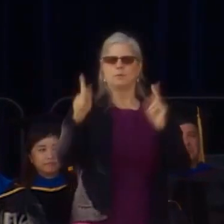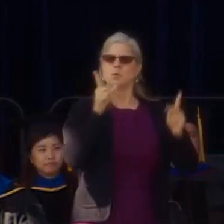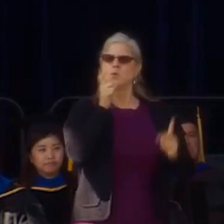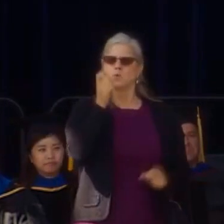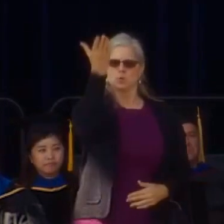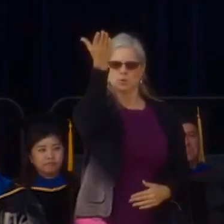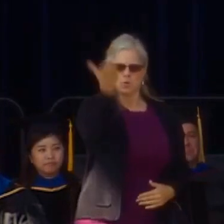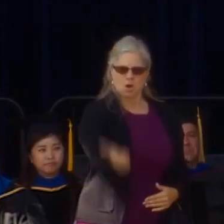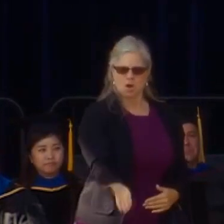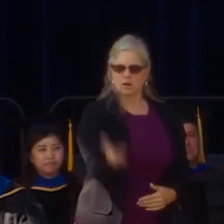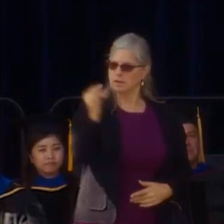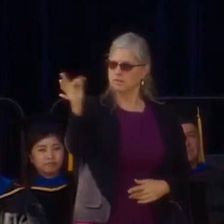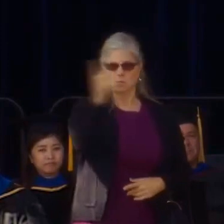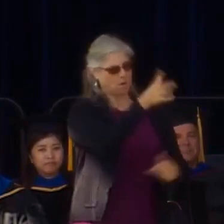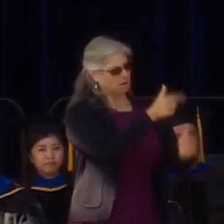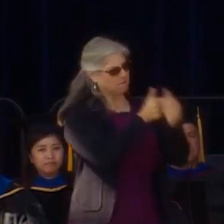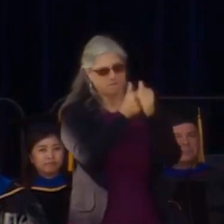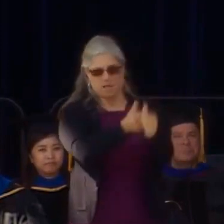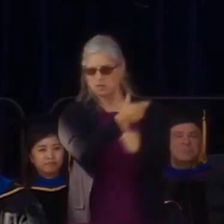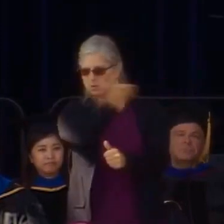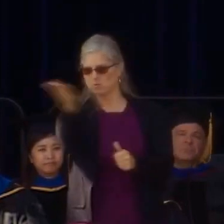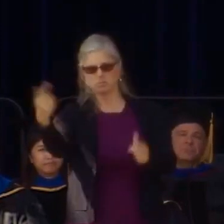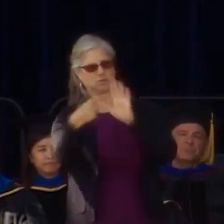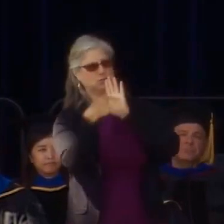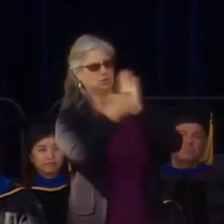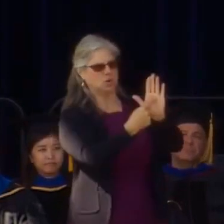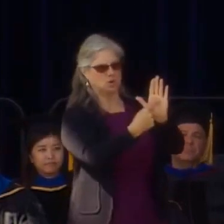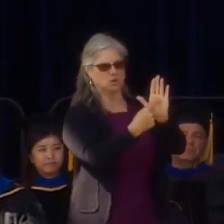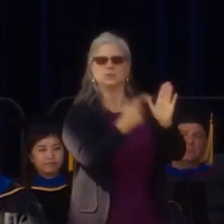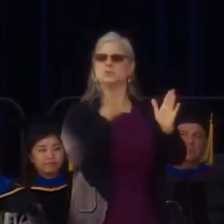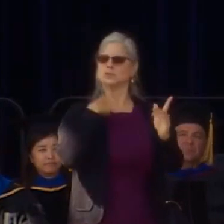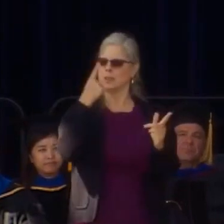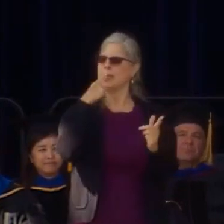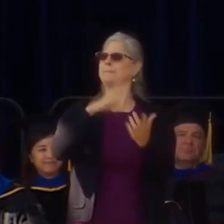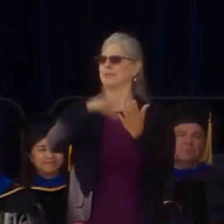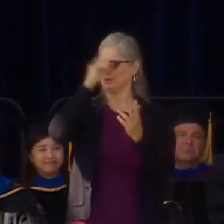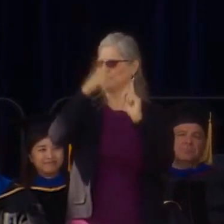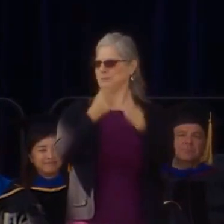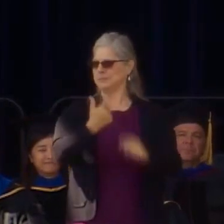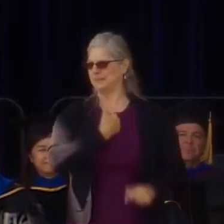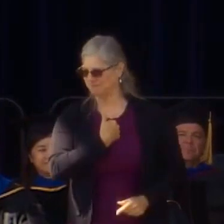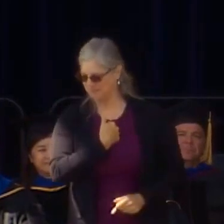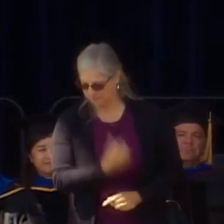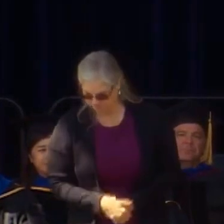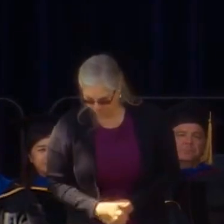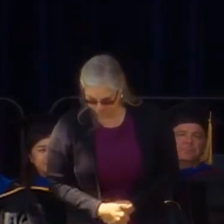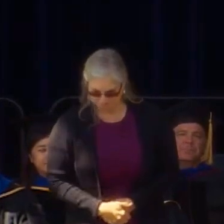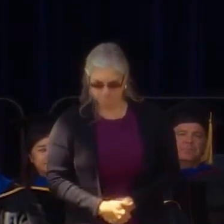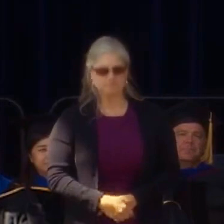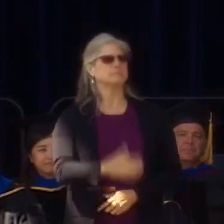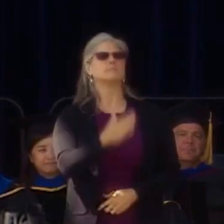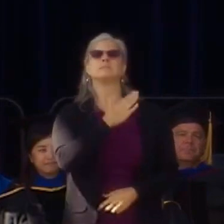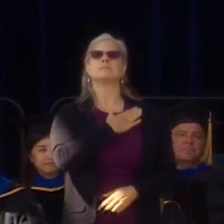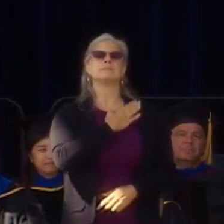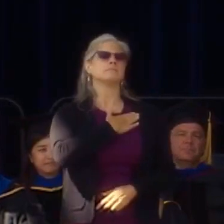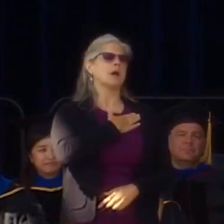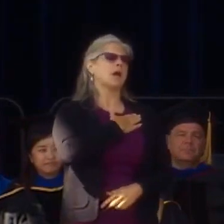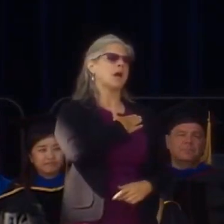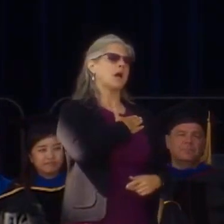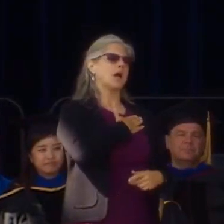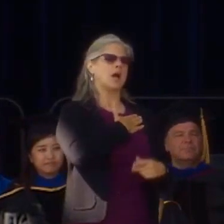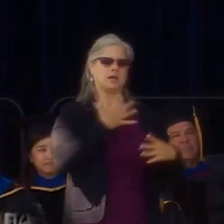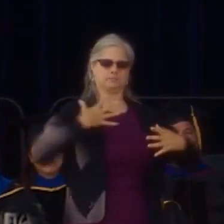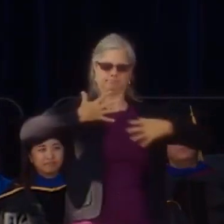we want them to follow us. So let me take my own advice. Here's my broad